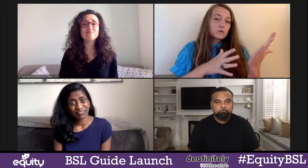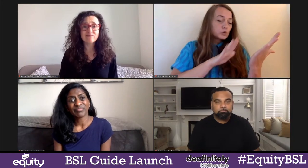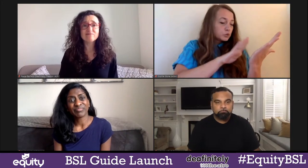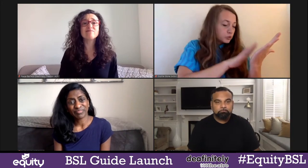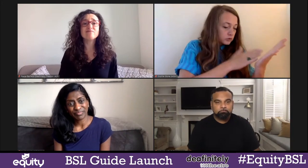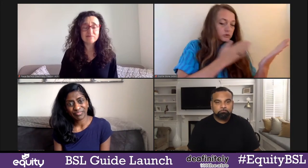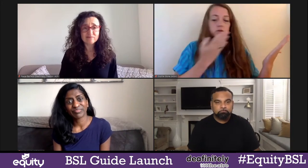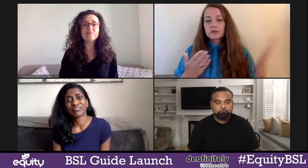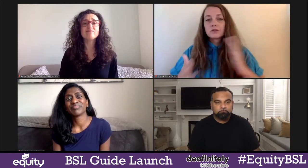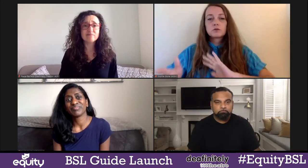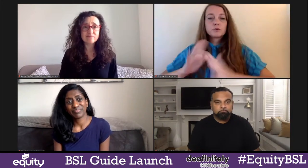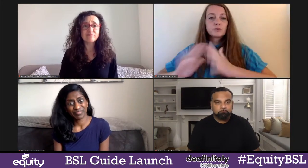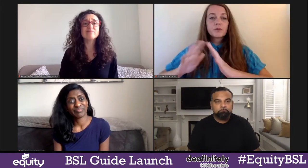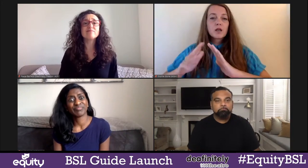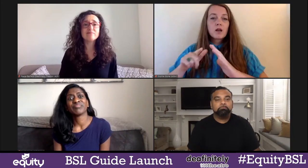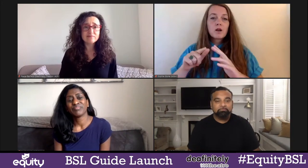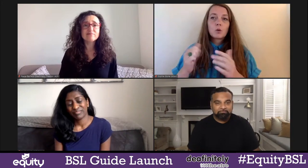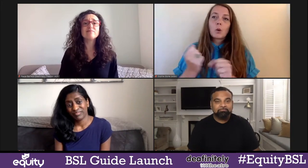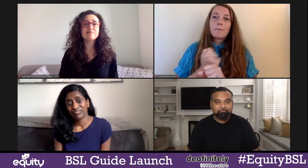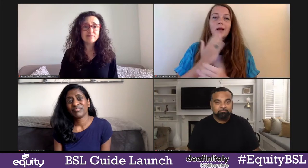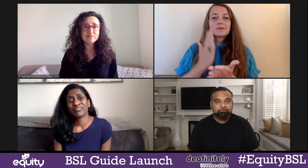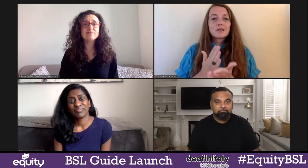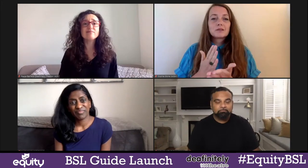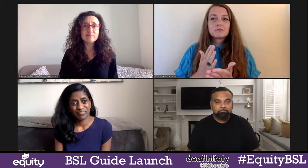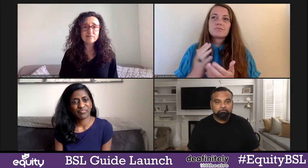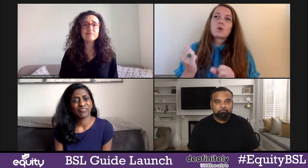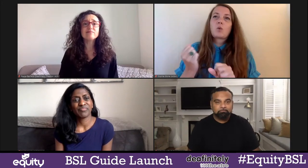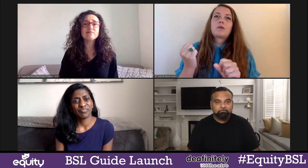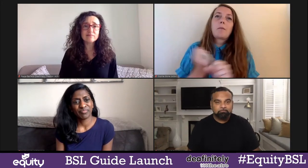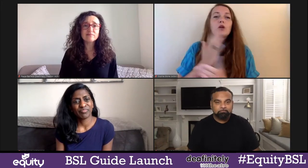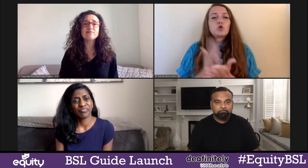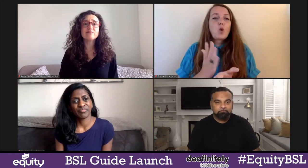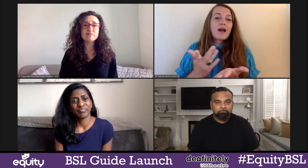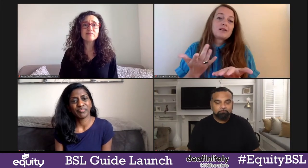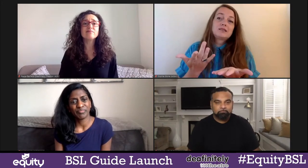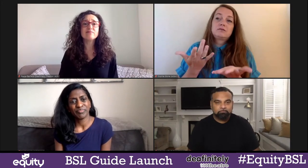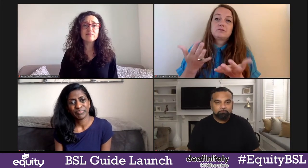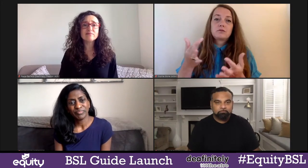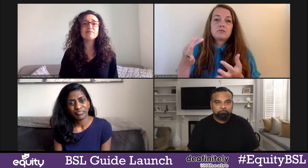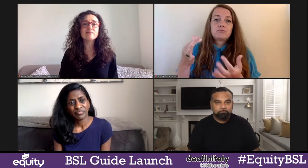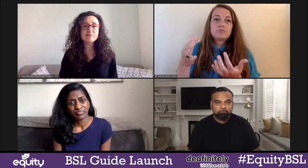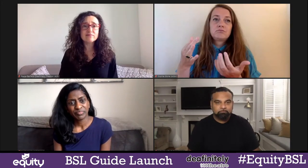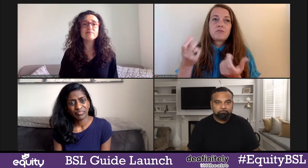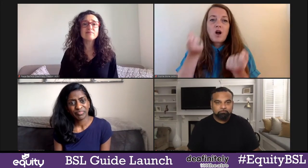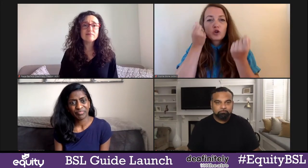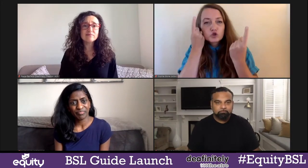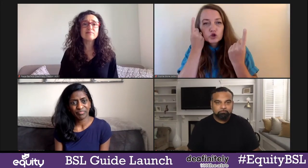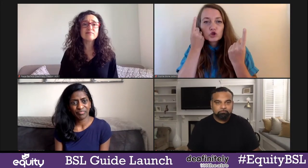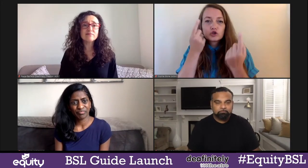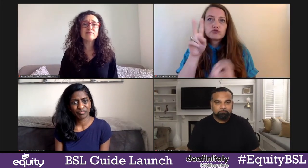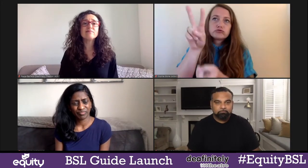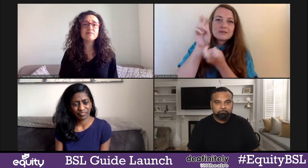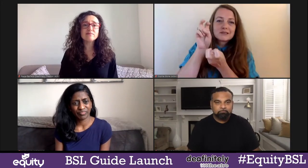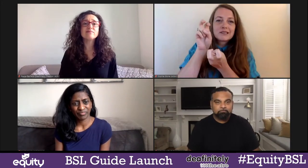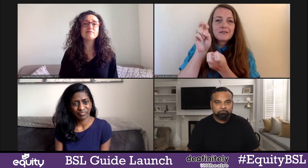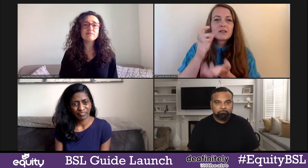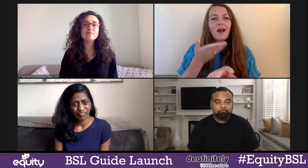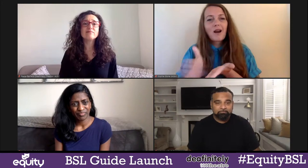burden to look at the English script and translate that into BSL in a way that ensures that